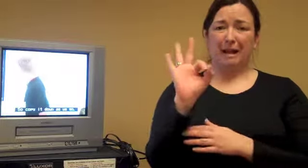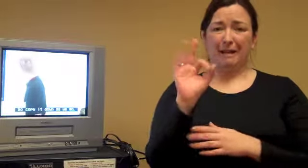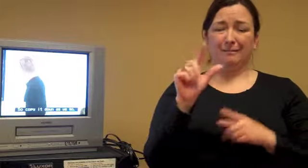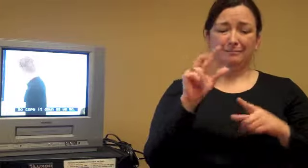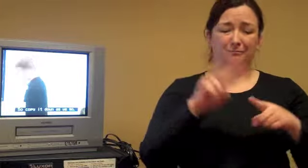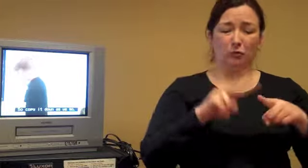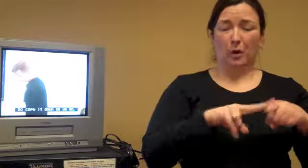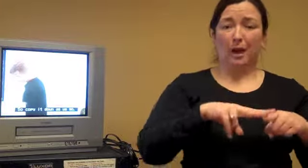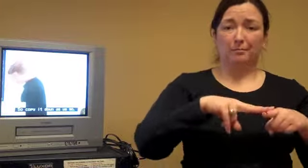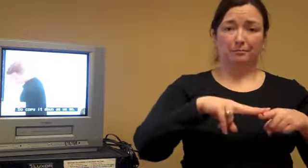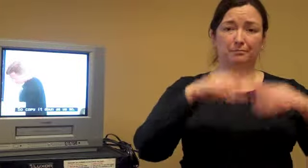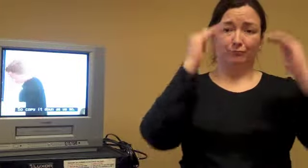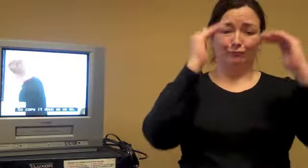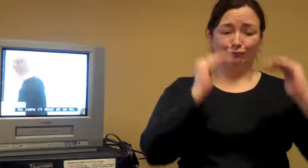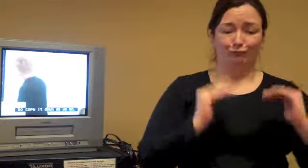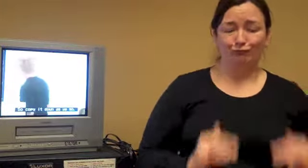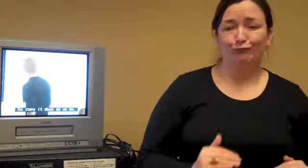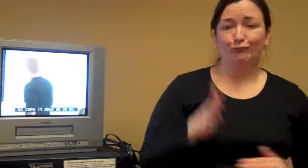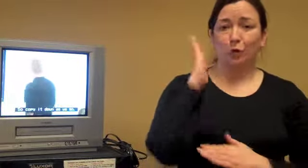go.